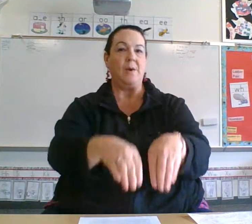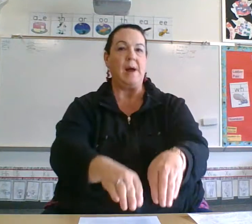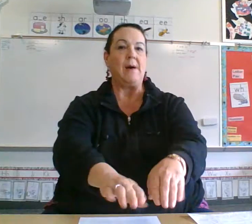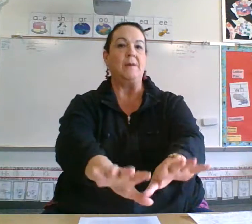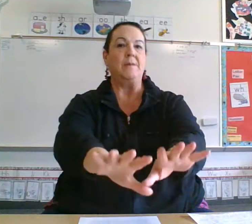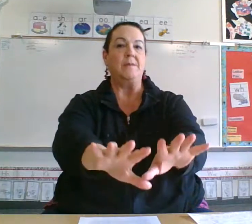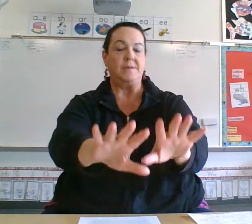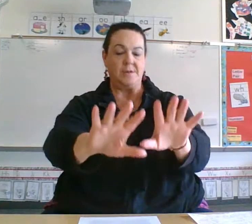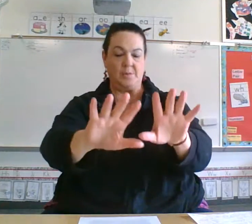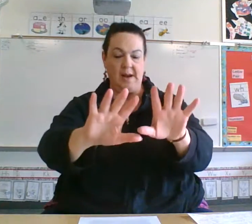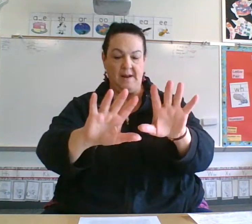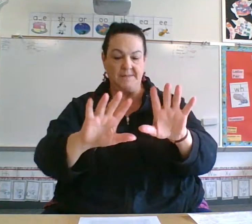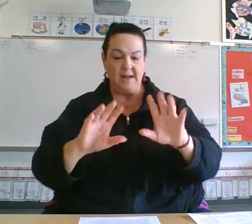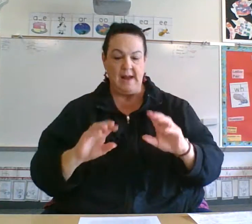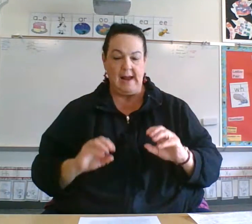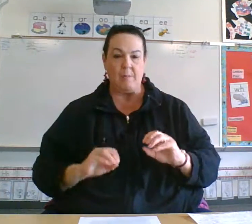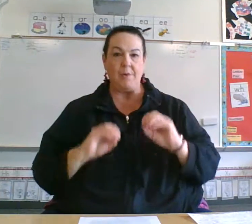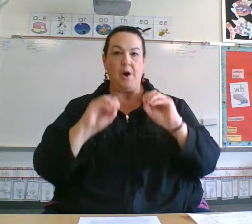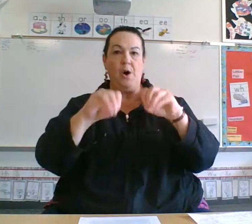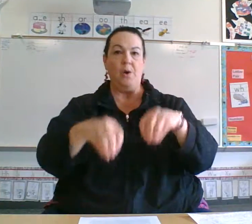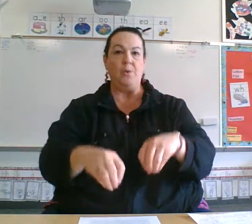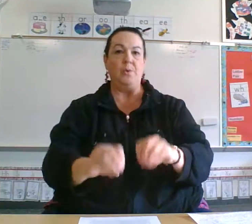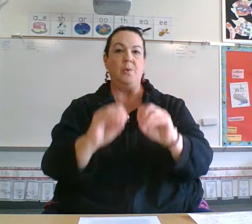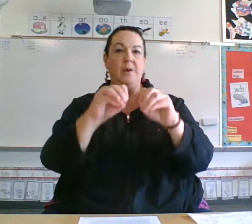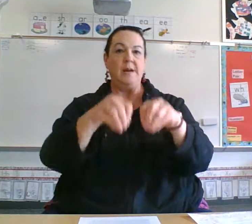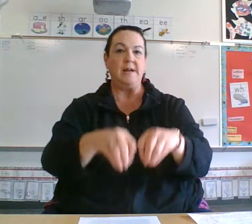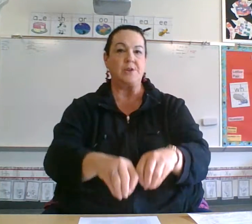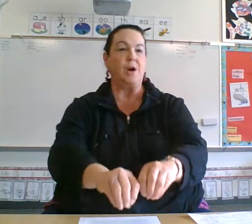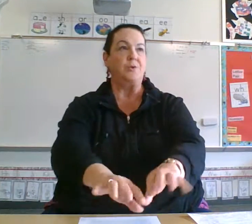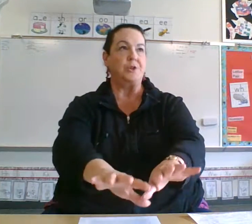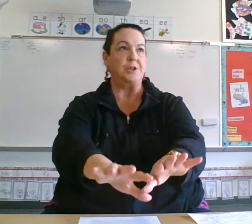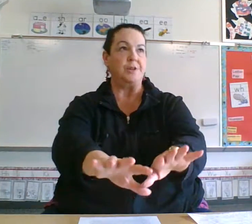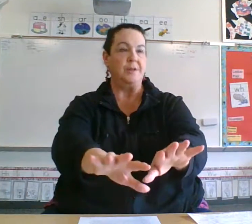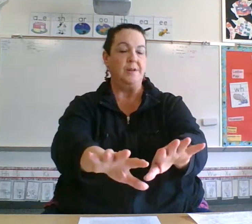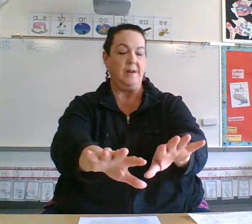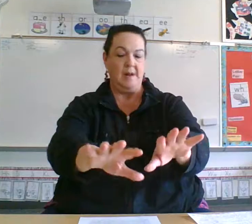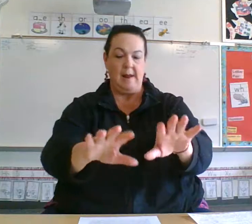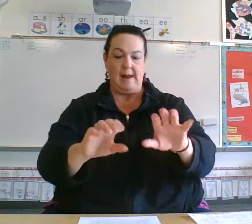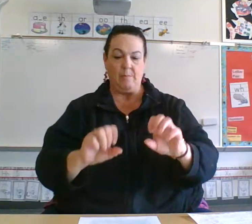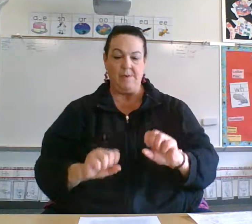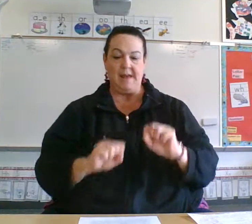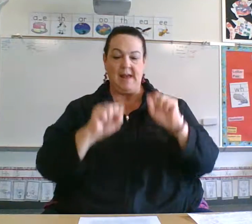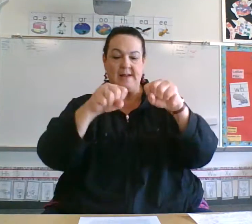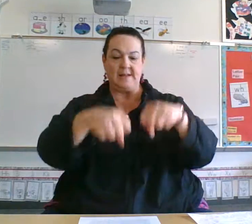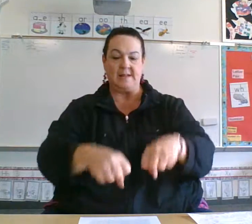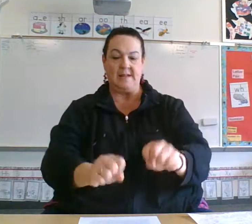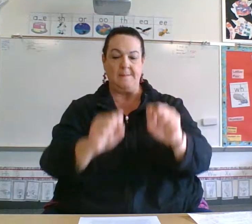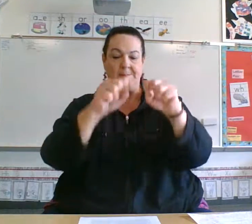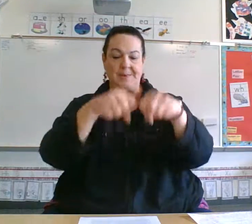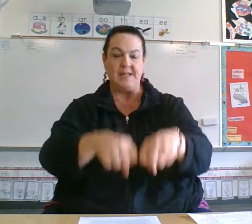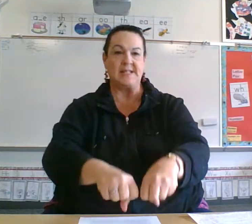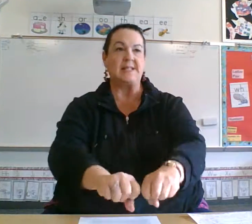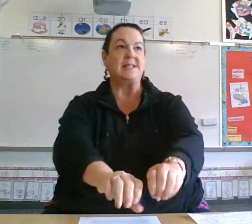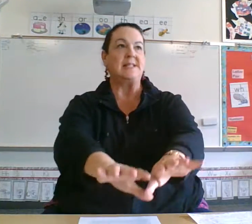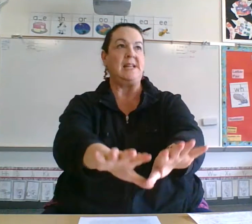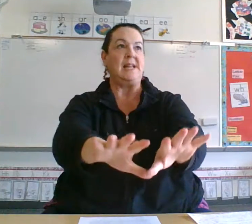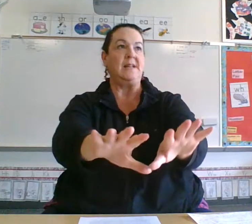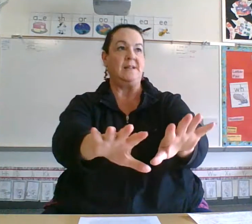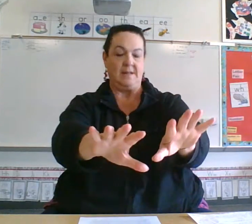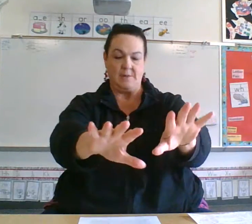out to the waves. And with O is ocean. And with S is sea, going out